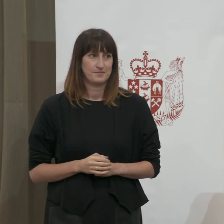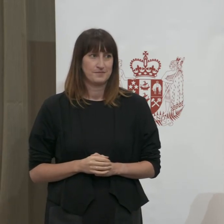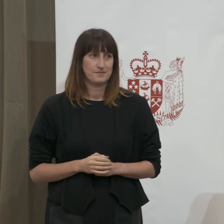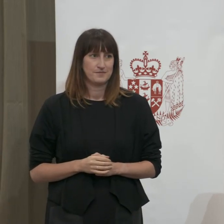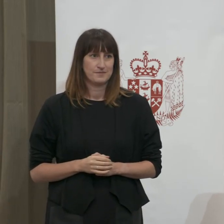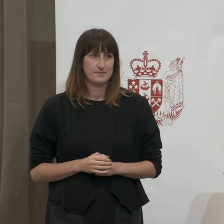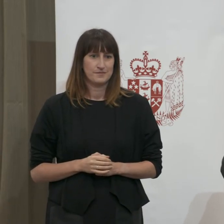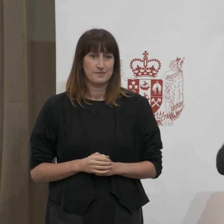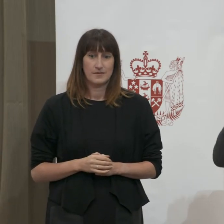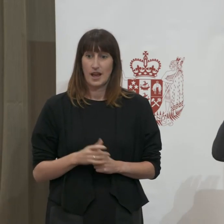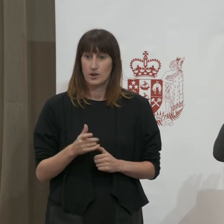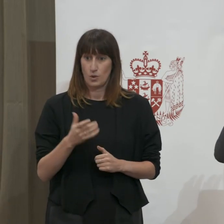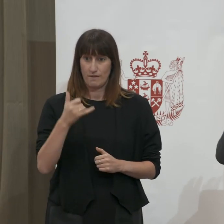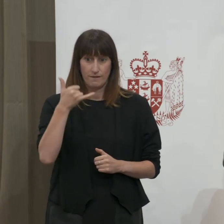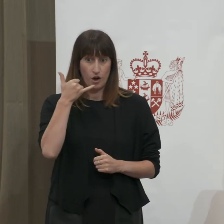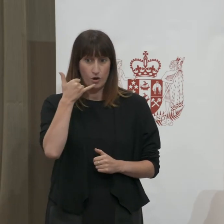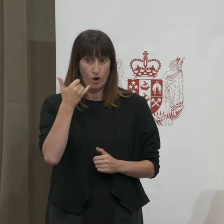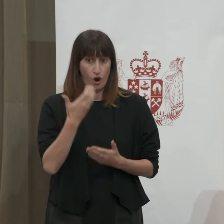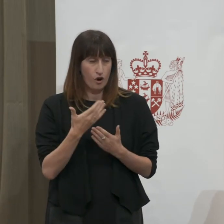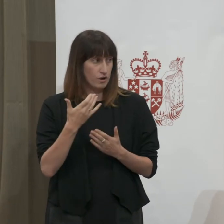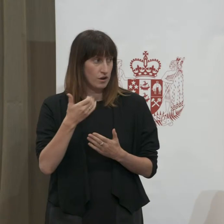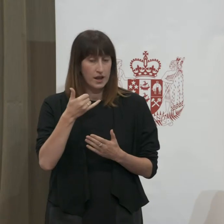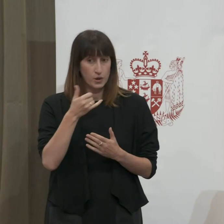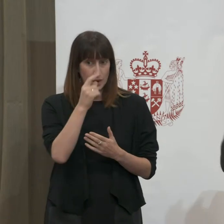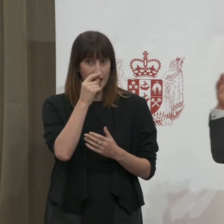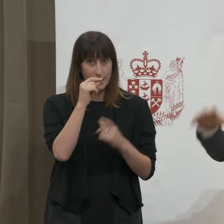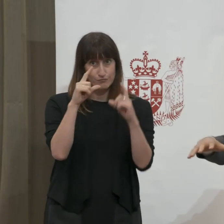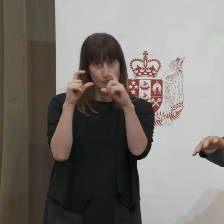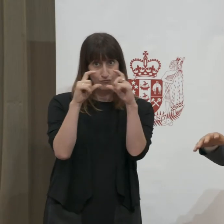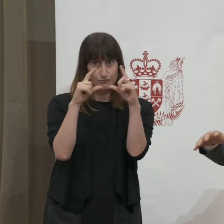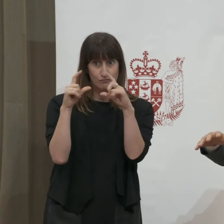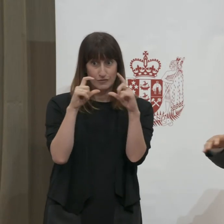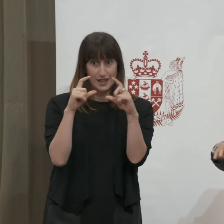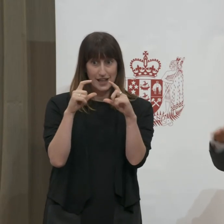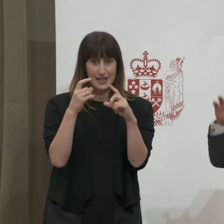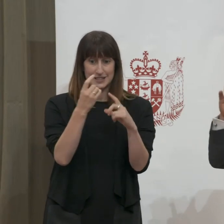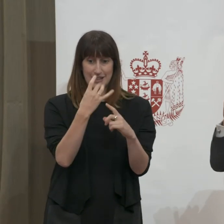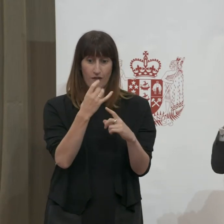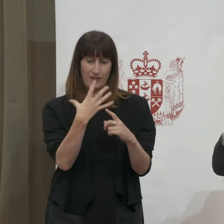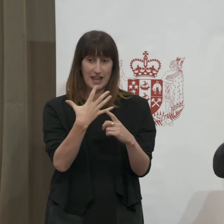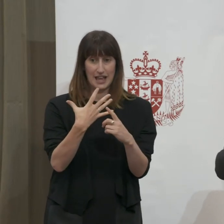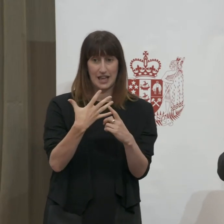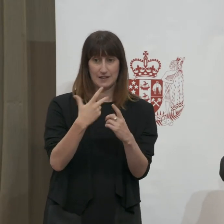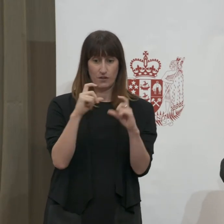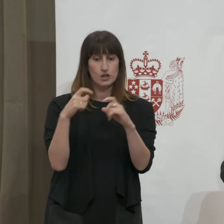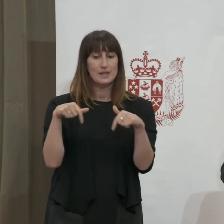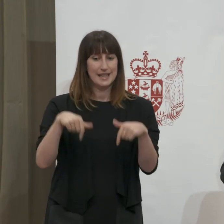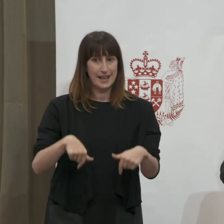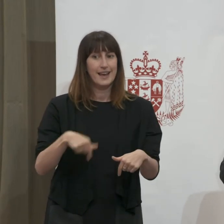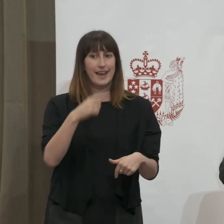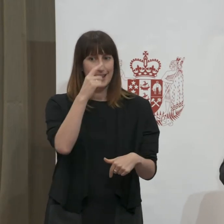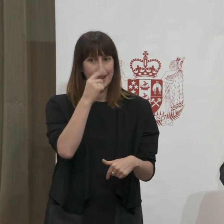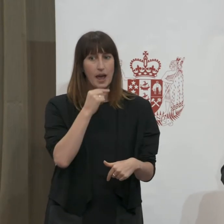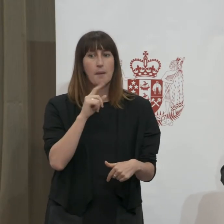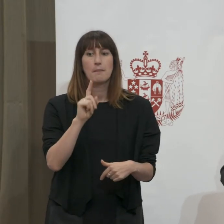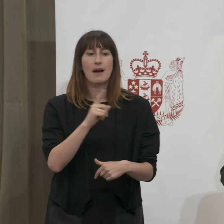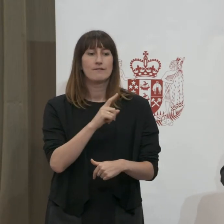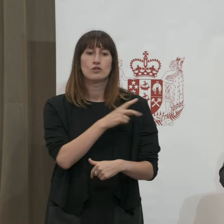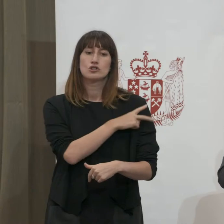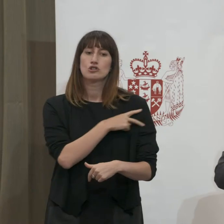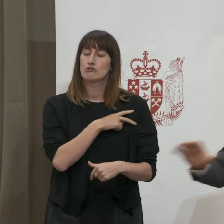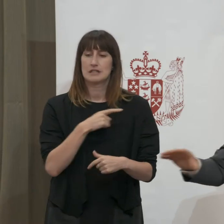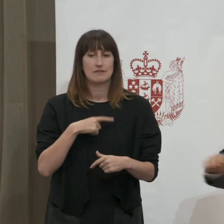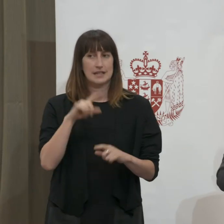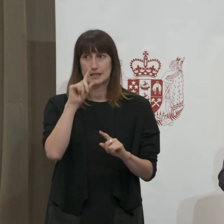And while you're holding your phones, it's okay to take selfies and photos in this part of the venue, but for security reasons, we can't take